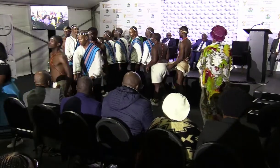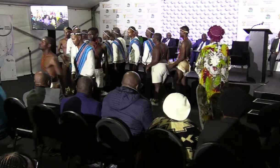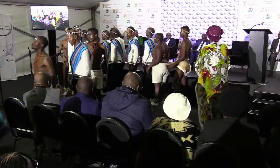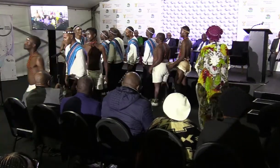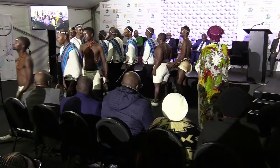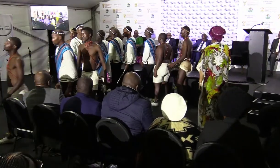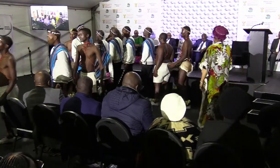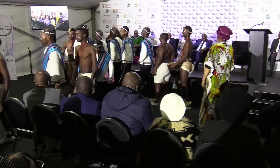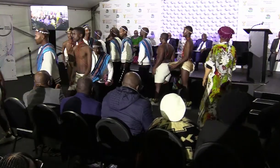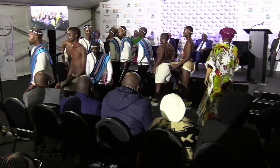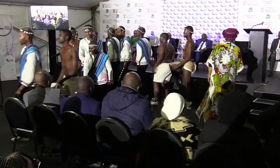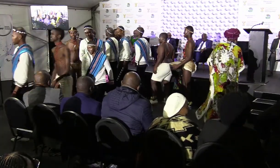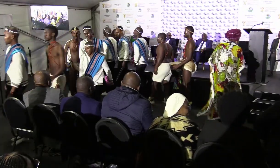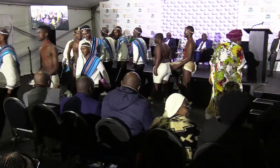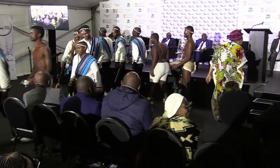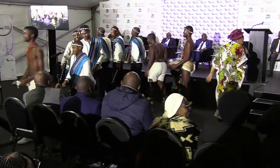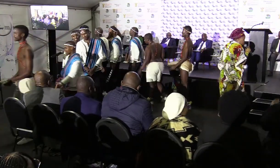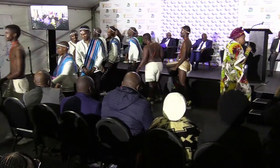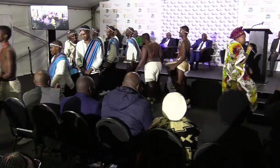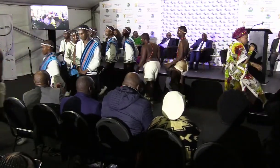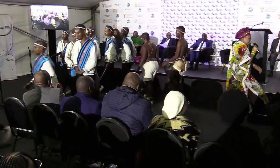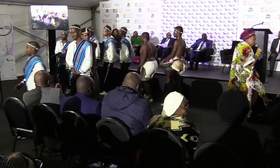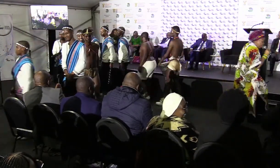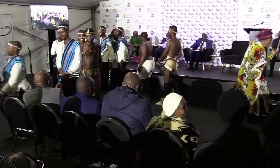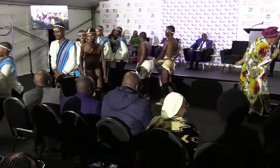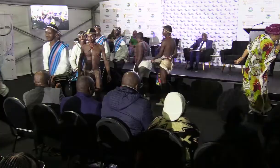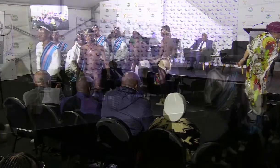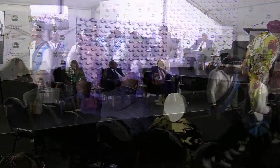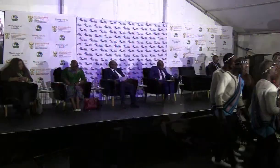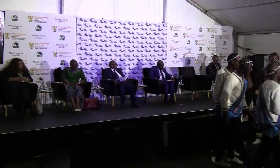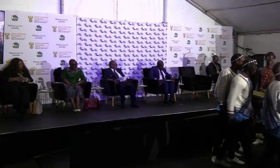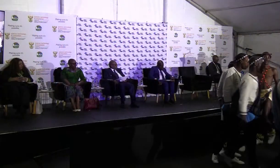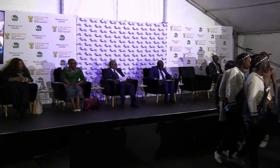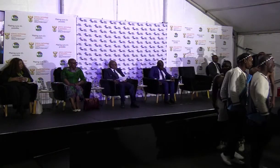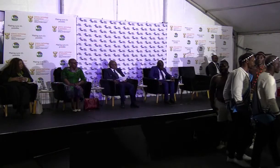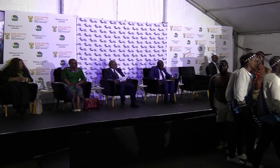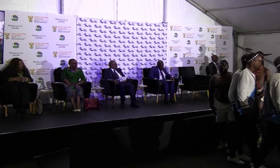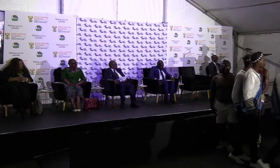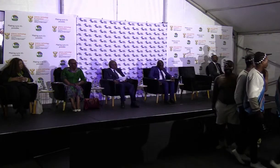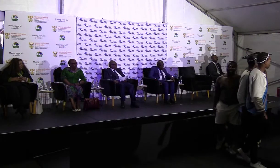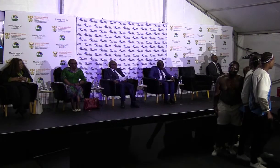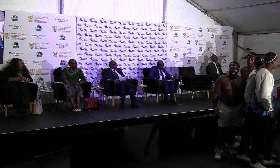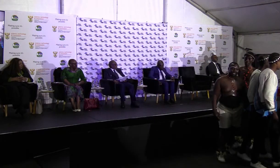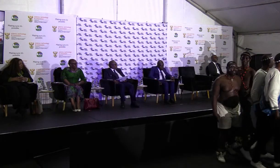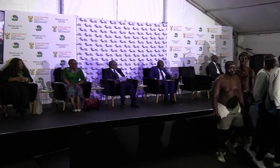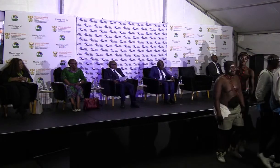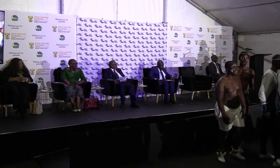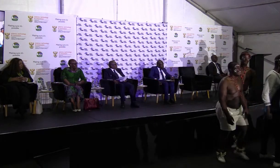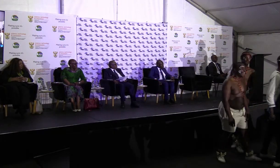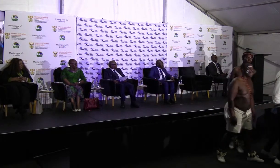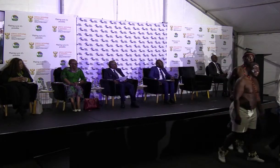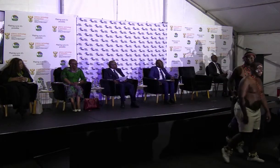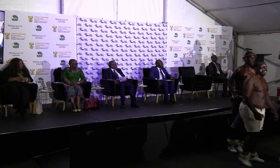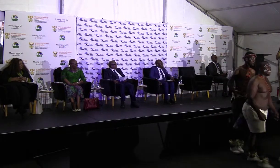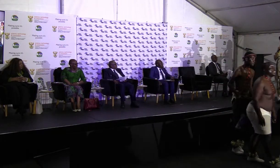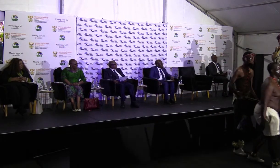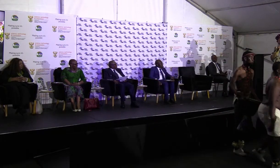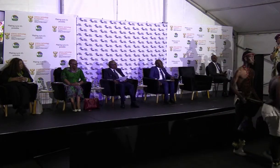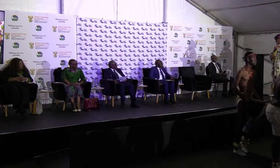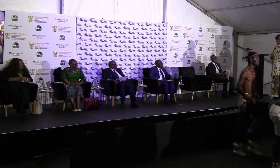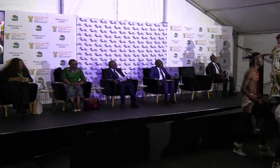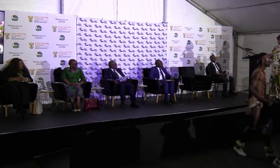This is how we do it. This is how we do it in Nzimande Africa. This thing called music is